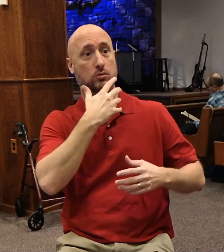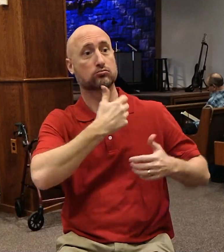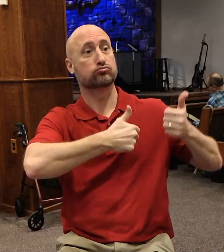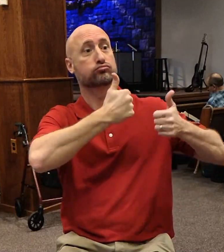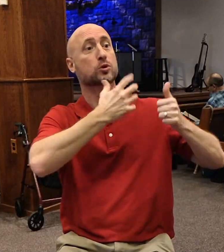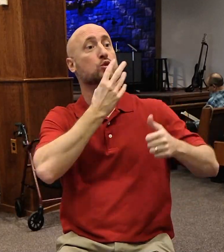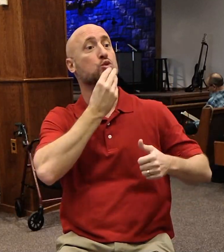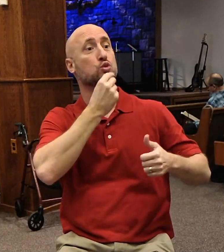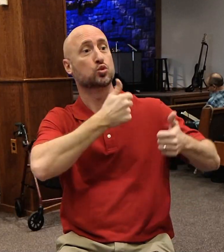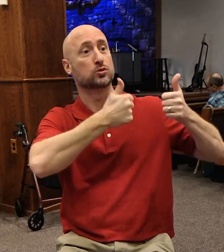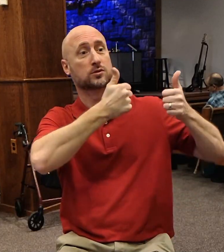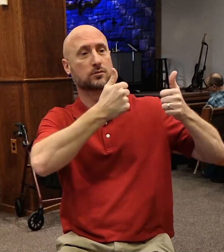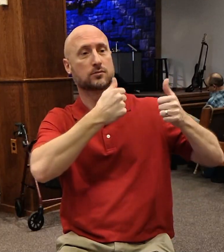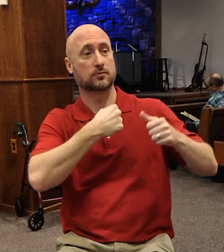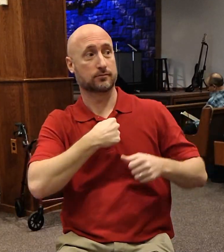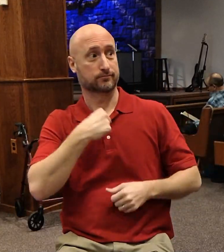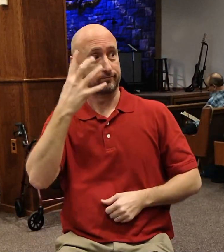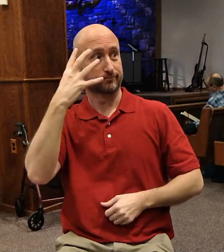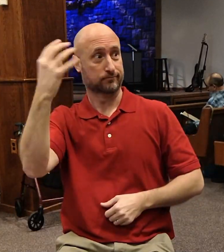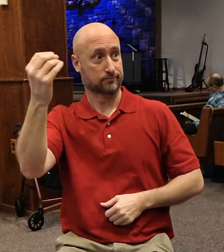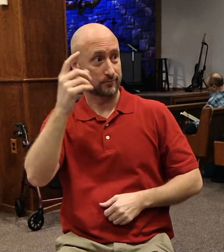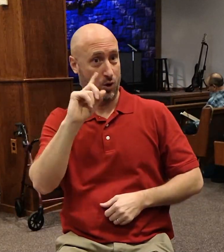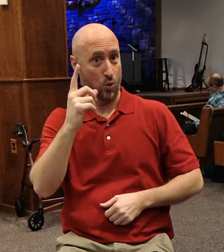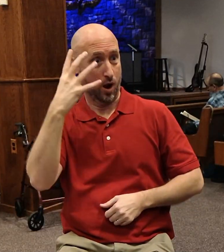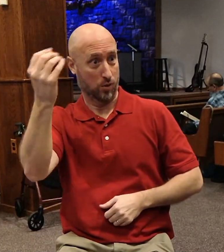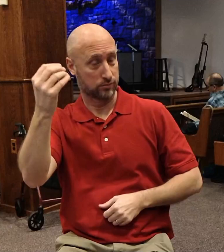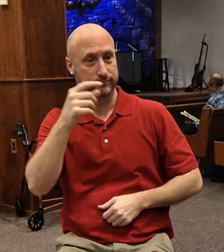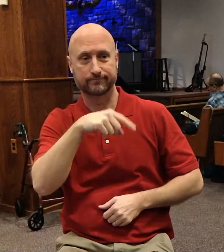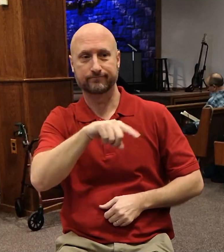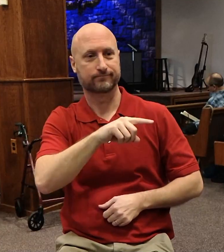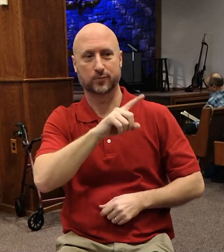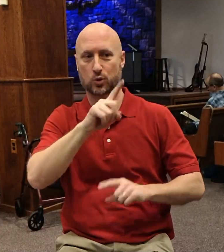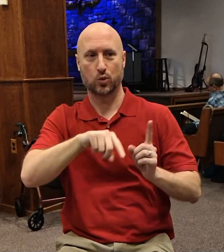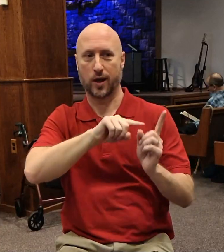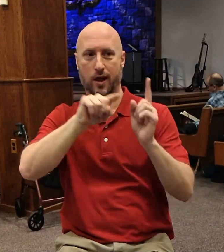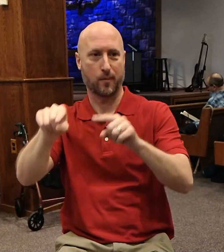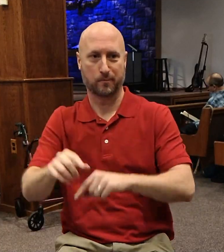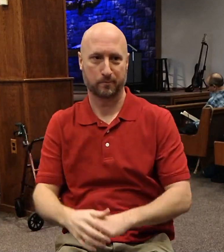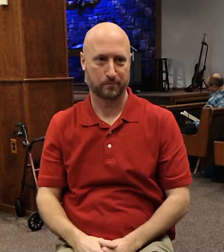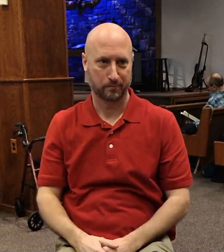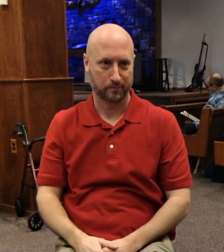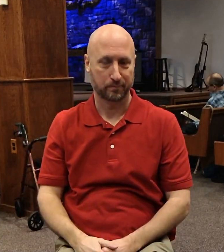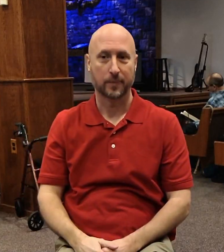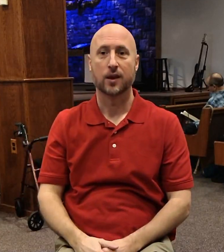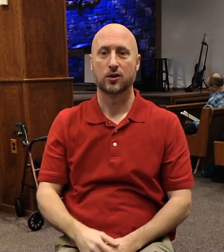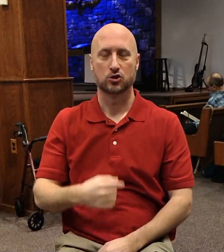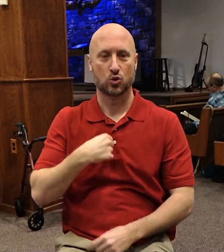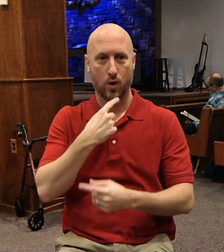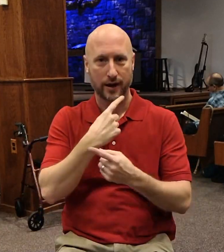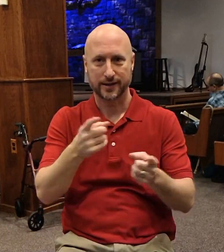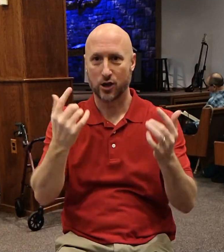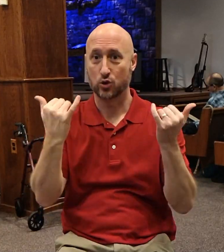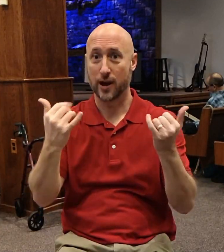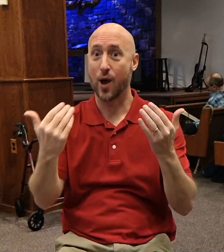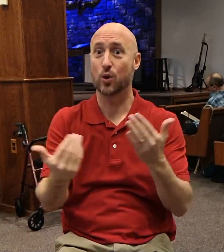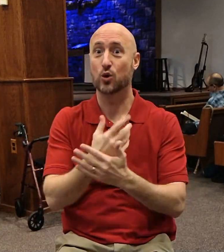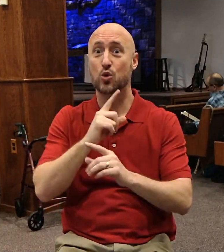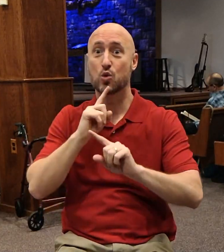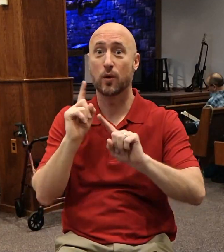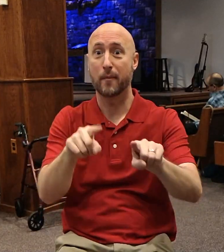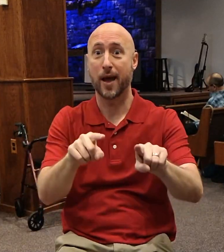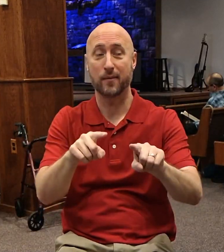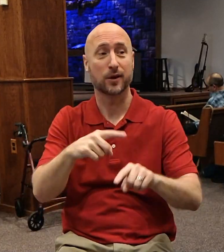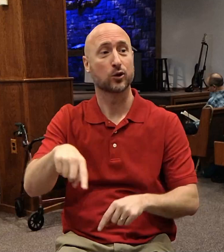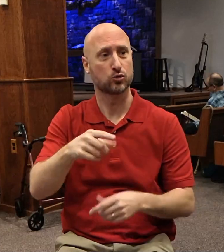So now I say unto you, a new commandment I give unto you, that you love one another